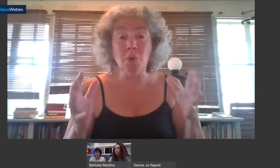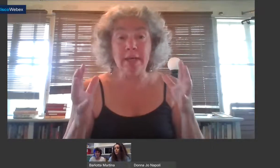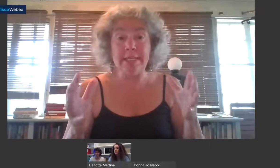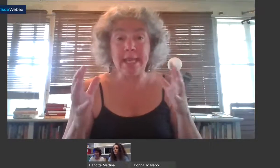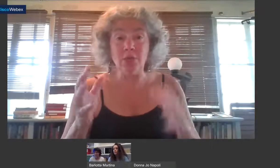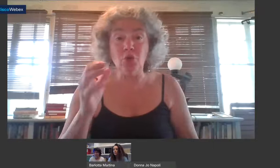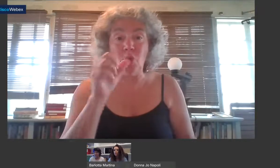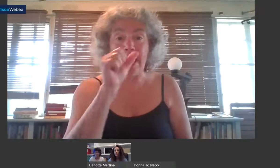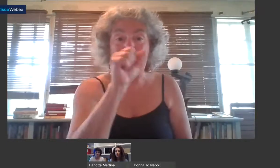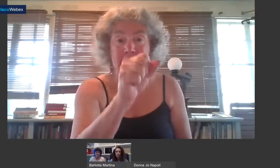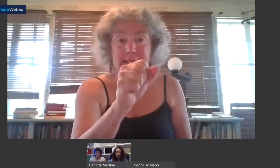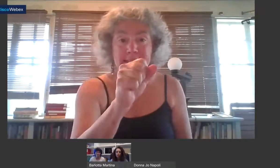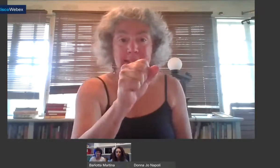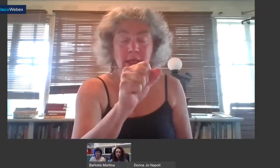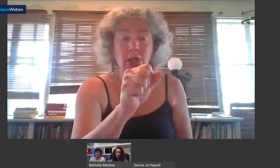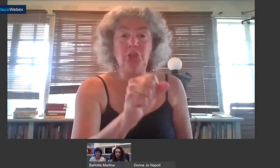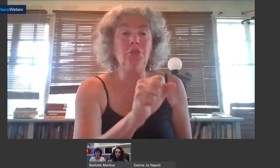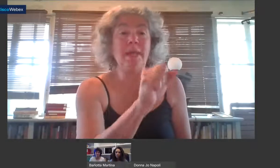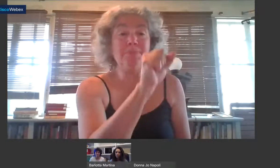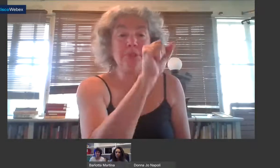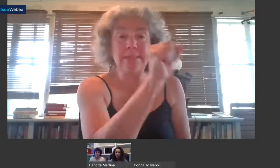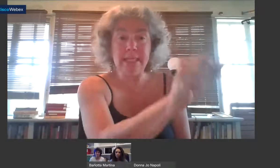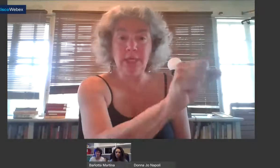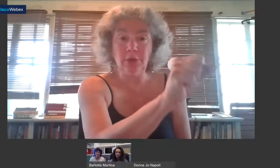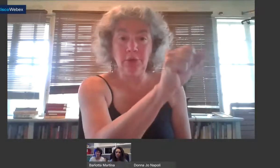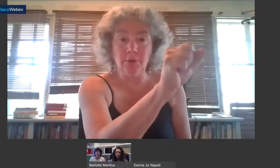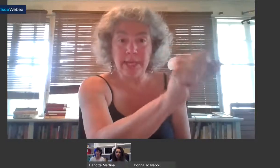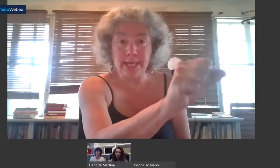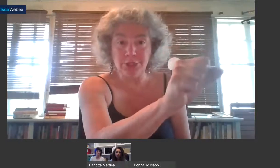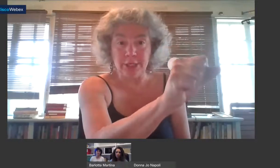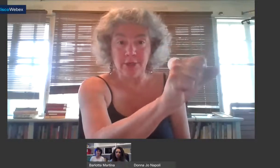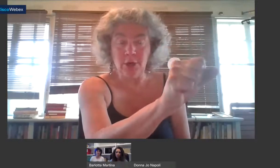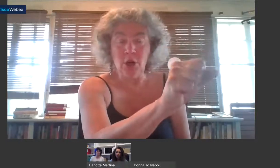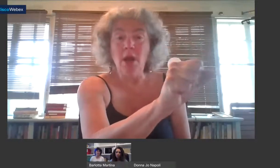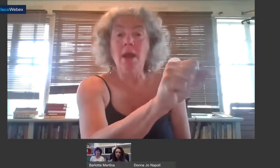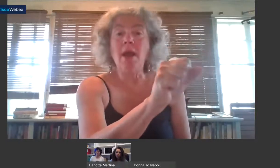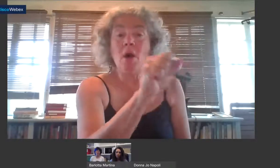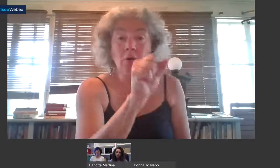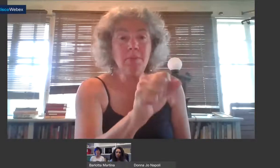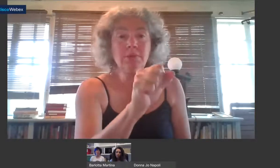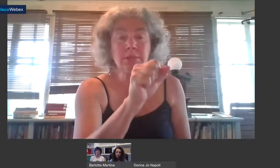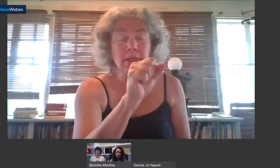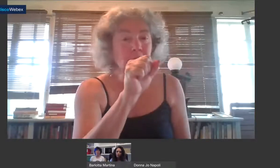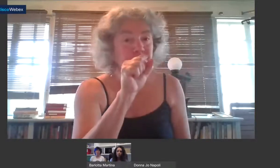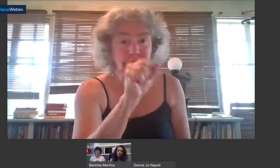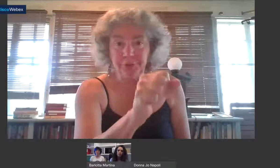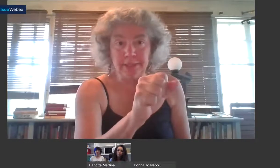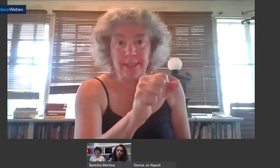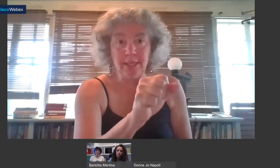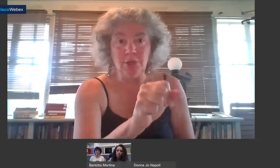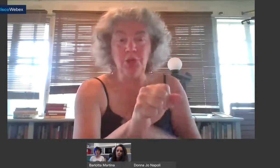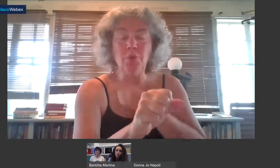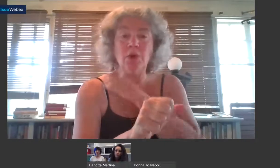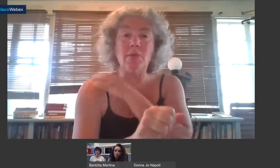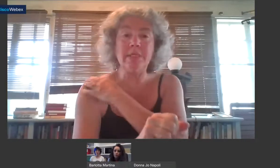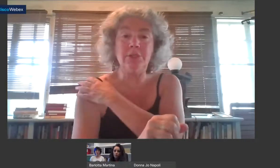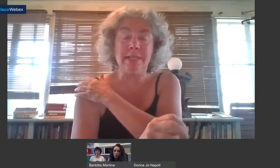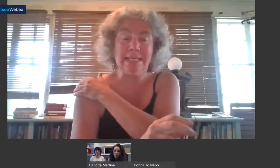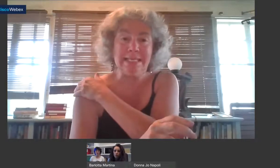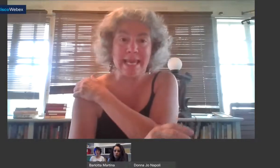to get your hand to a particular location, almost assuredly, you are going to